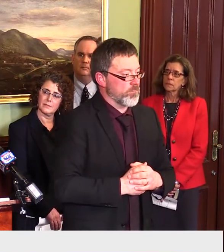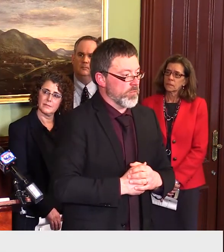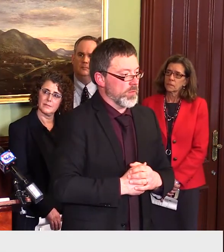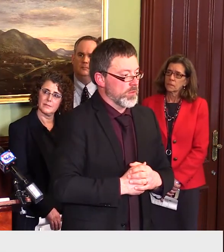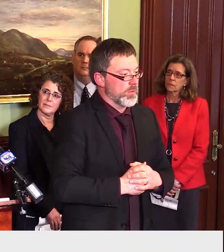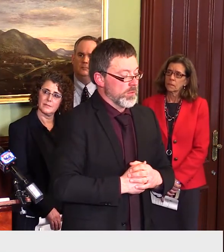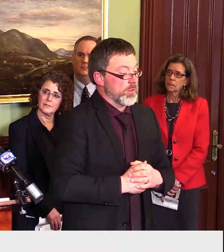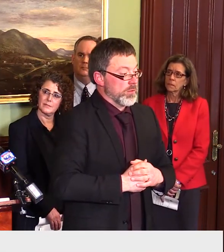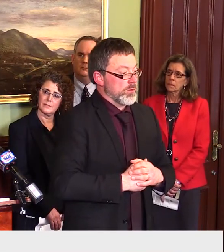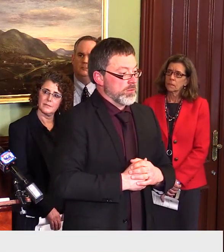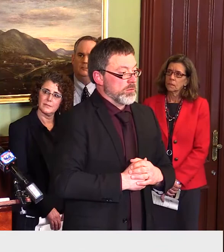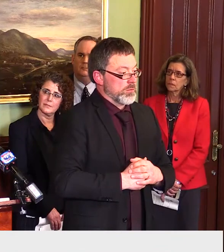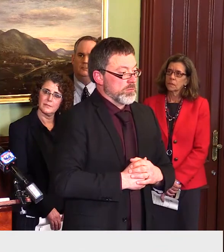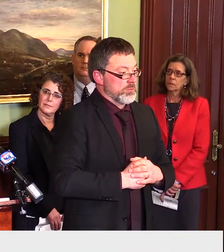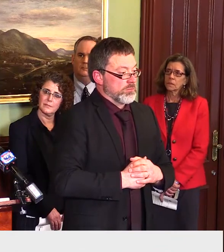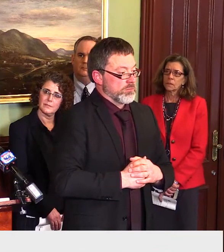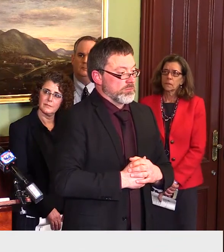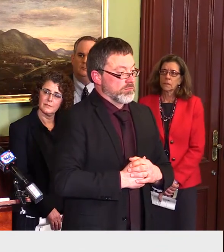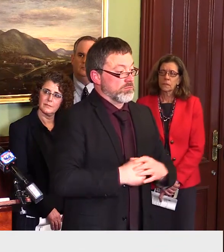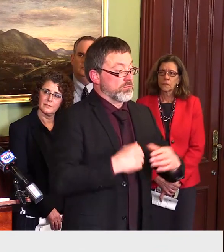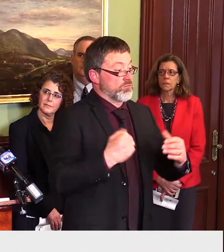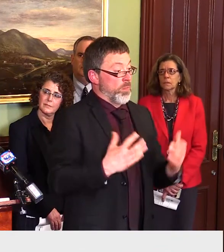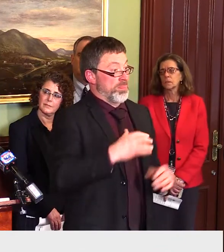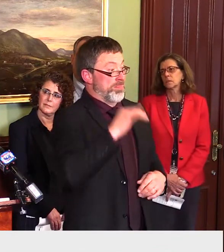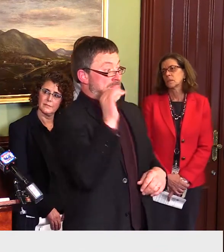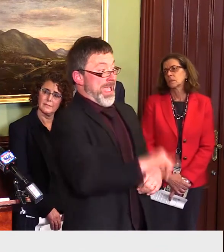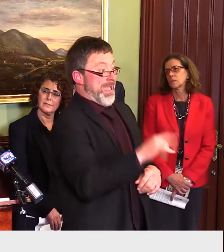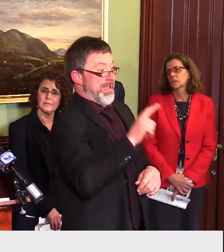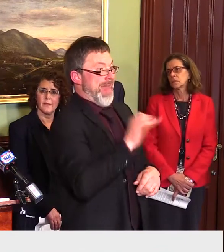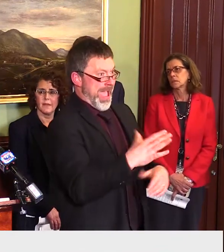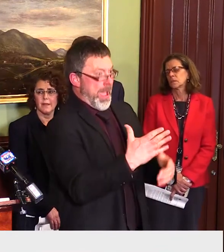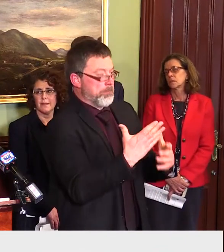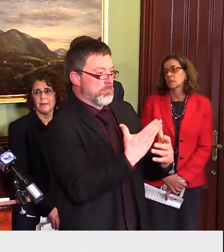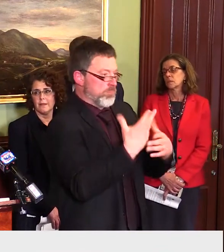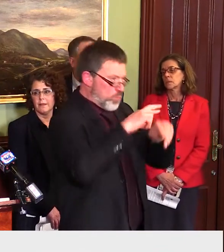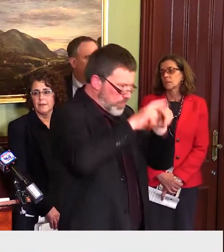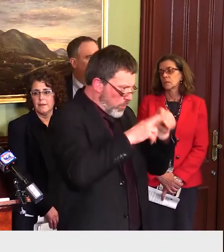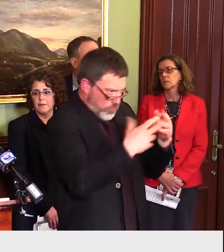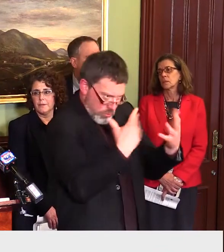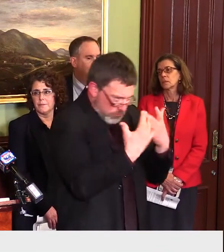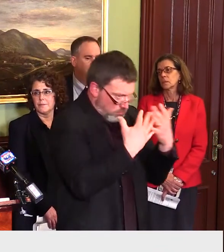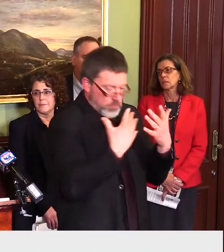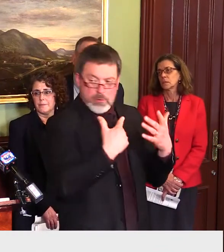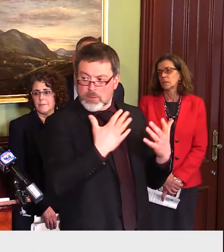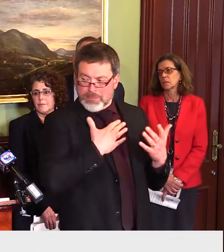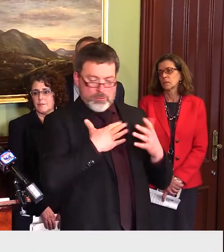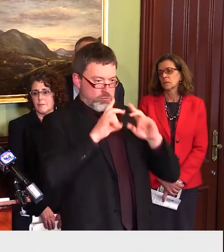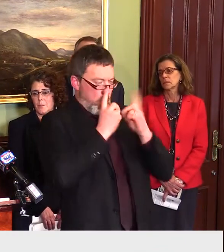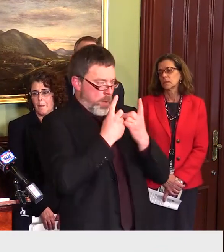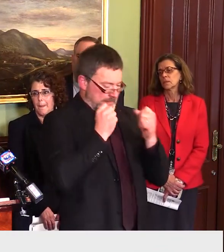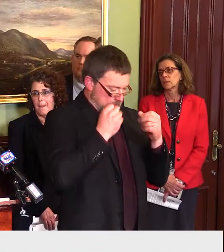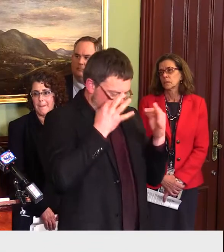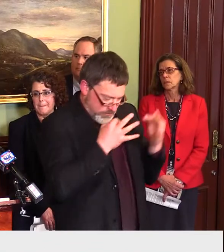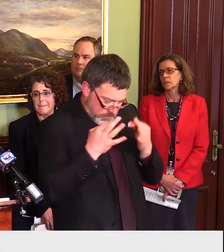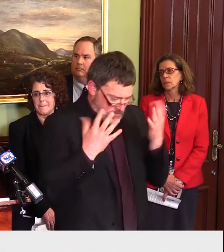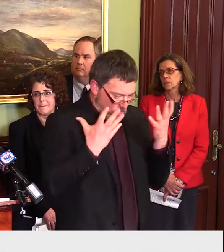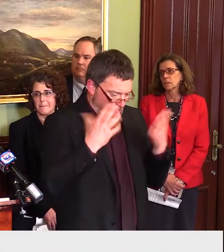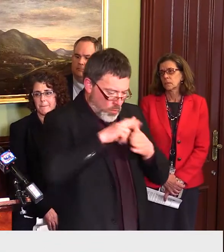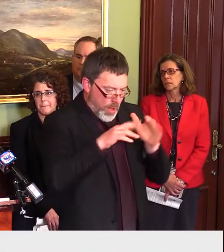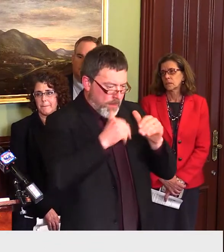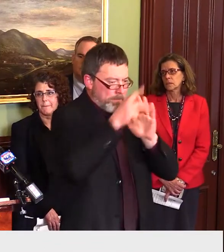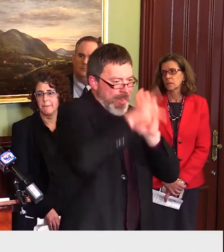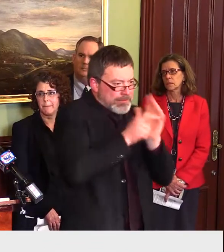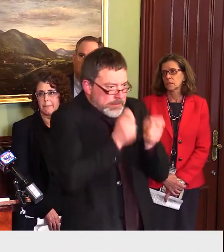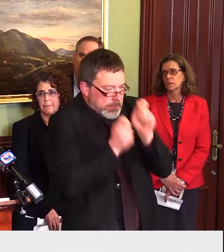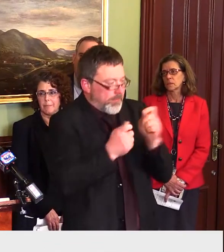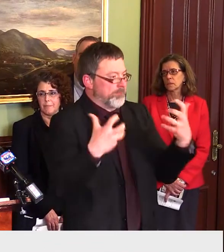The governor's provided you with a lot of information about what, in public health terms, we call social distancing. Social